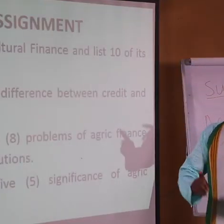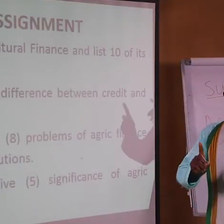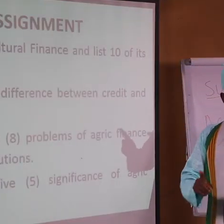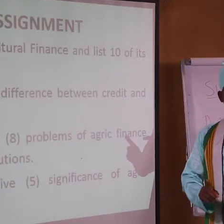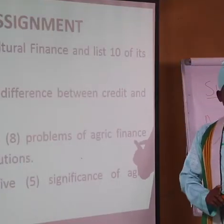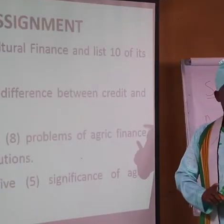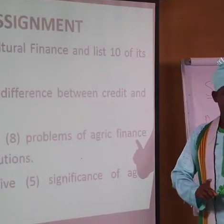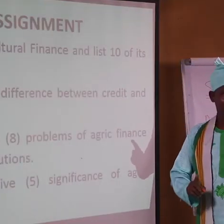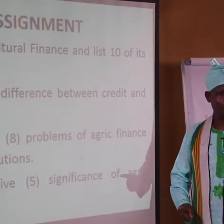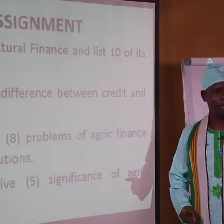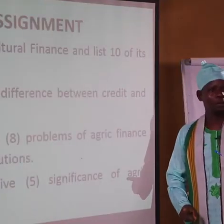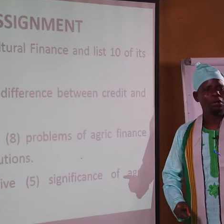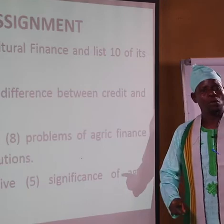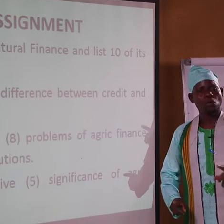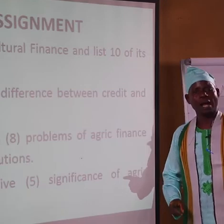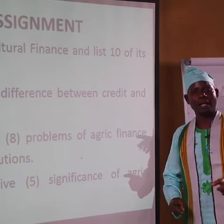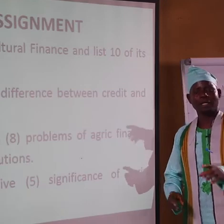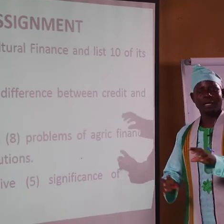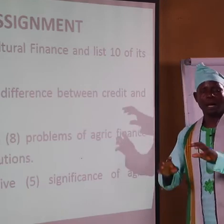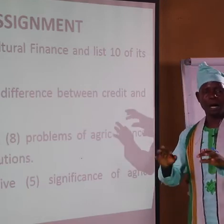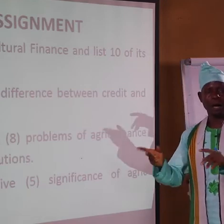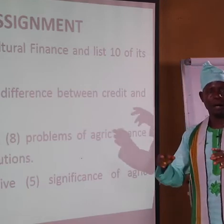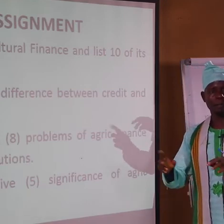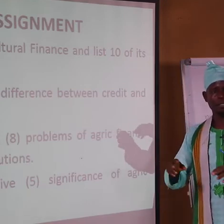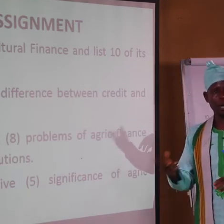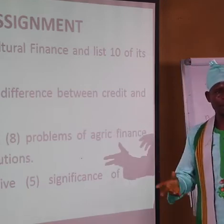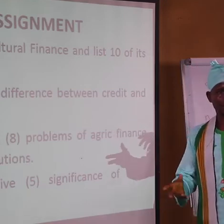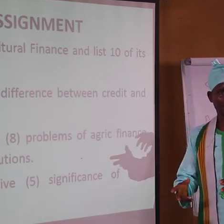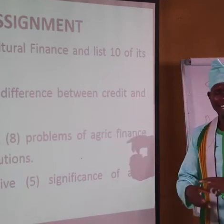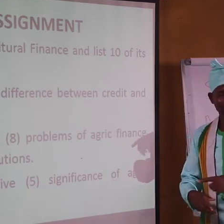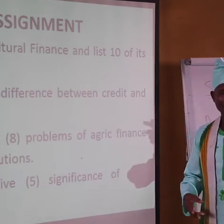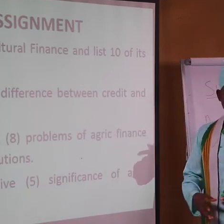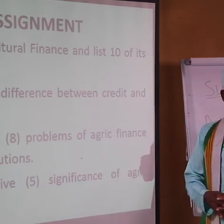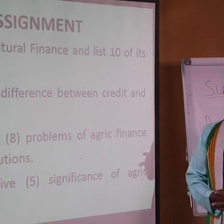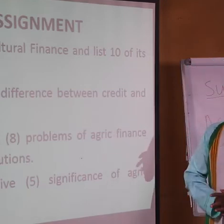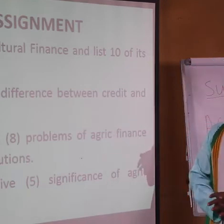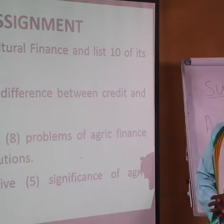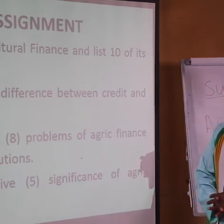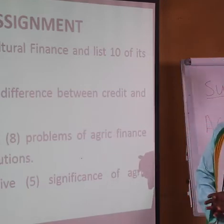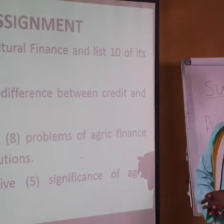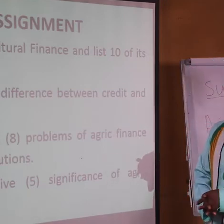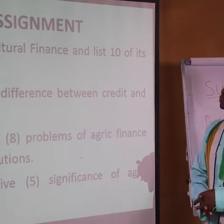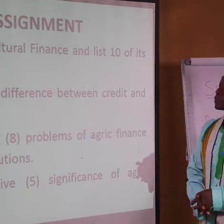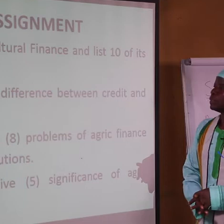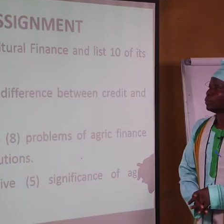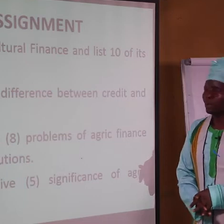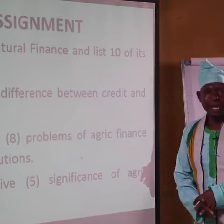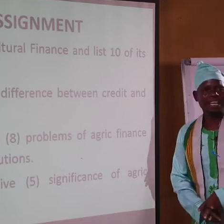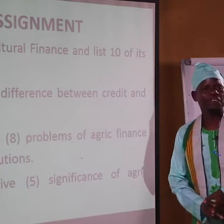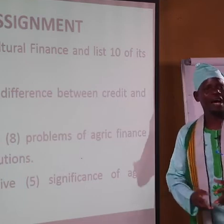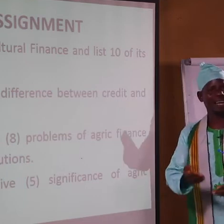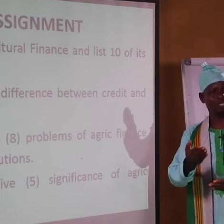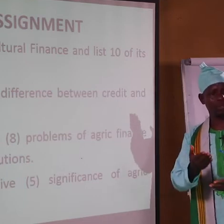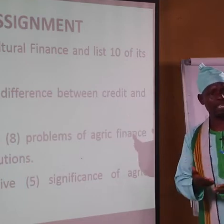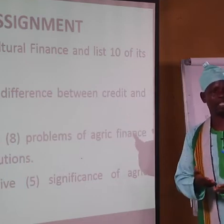is credit is refundable, while subsidy is non-refundable. We went